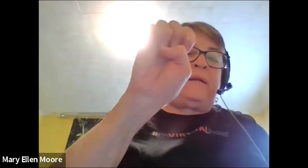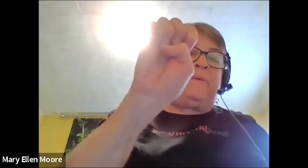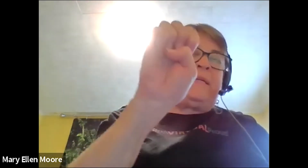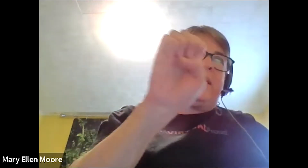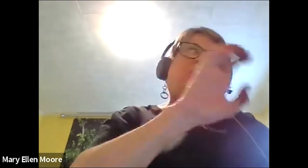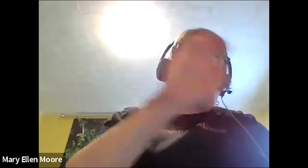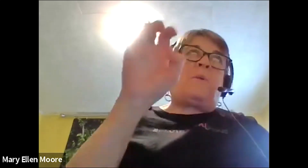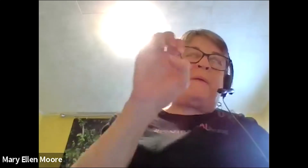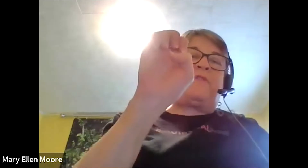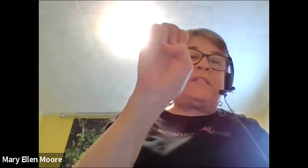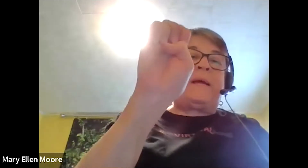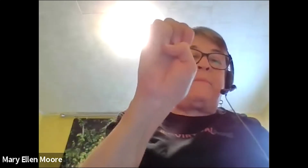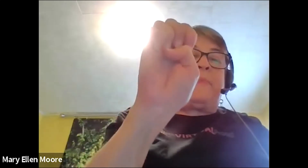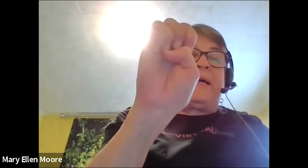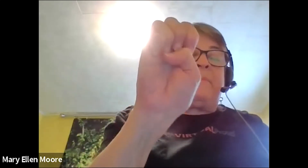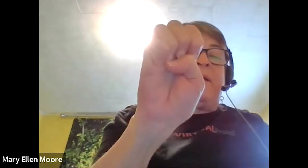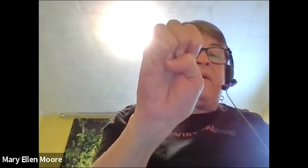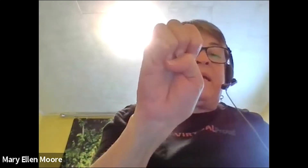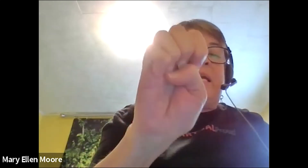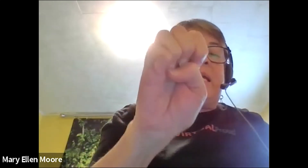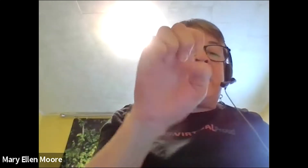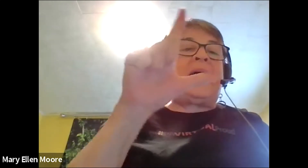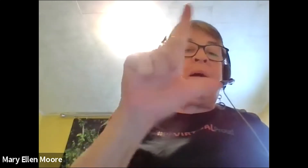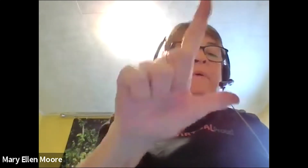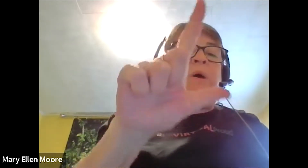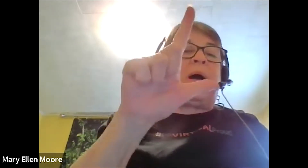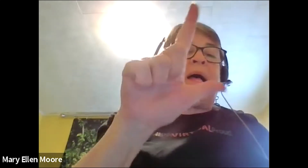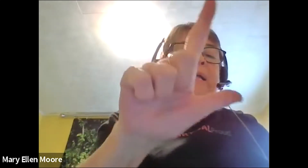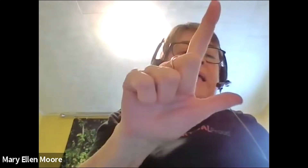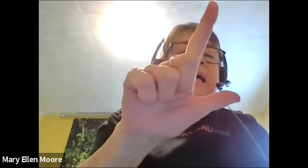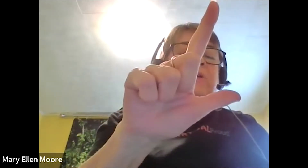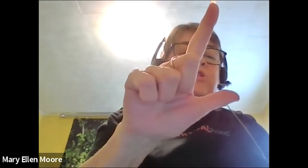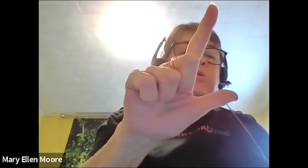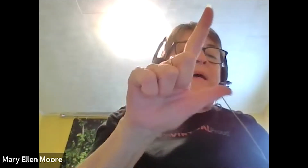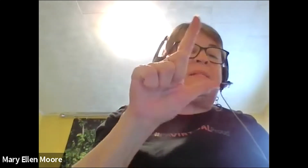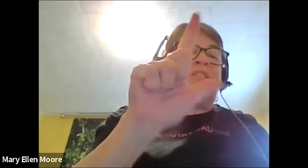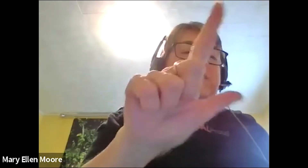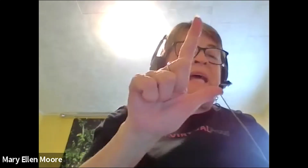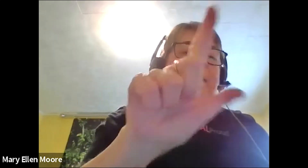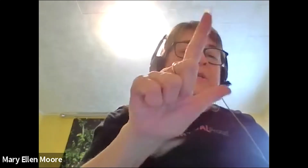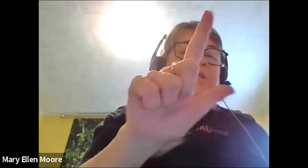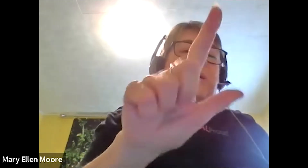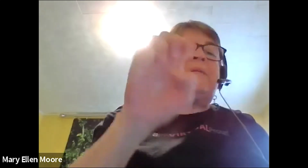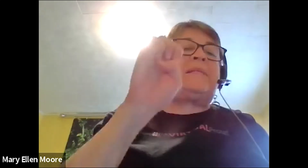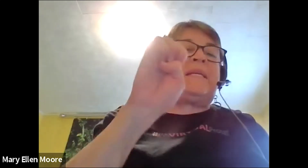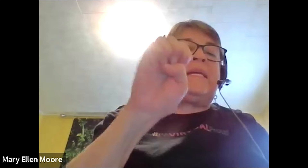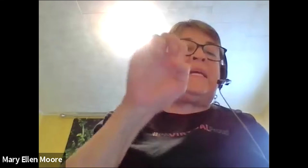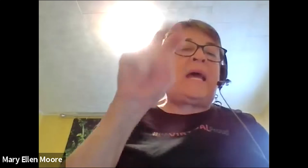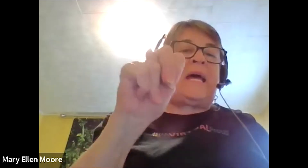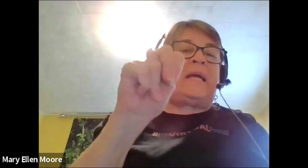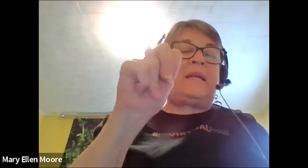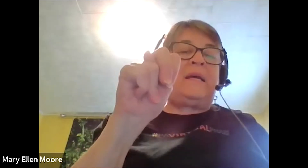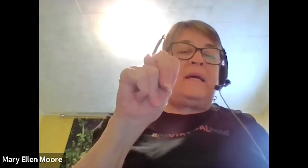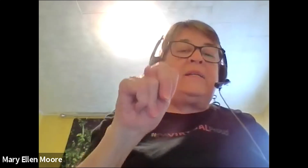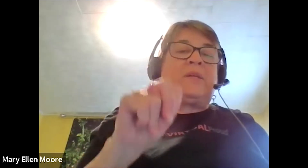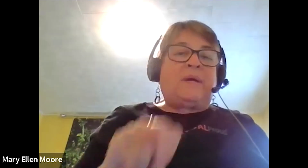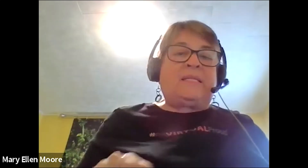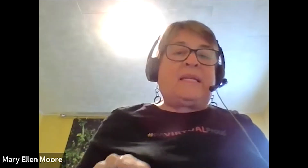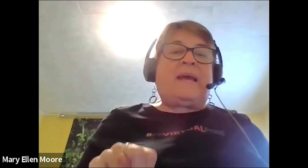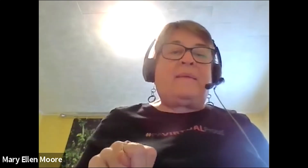it's actually all my first name, but Mary E, I would go LL twice, just tap it twice, EN. So his name